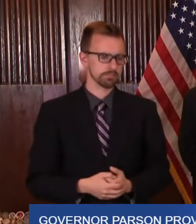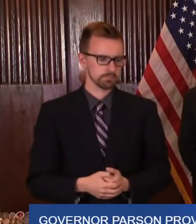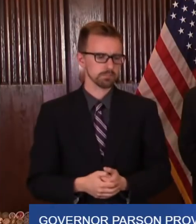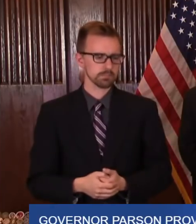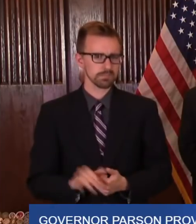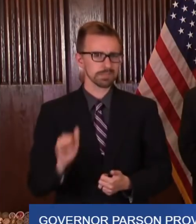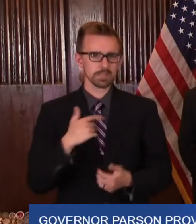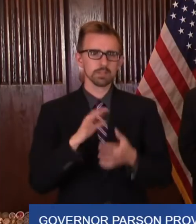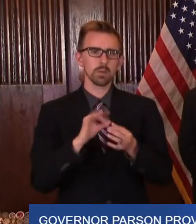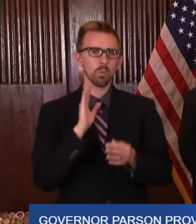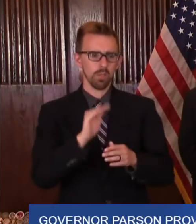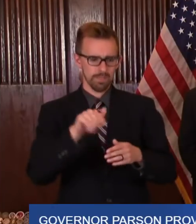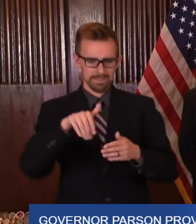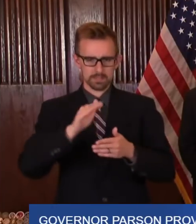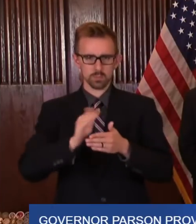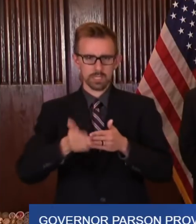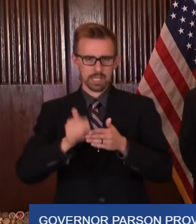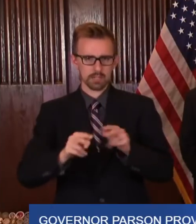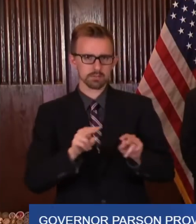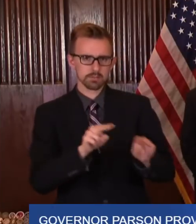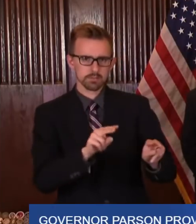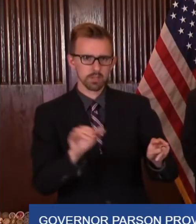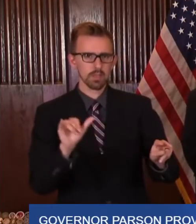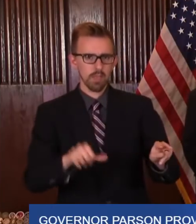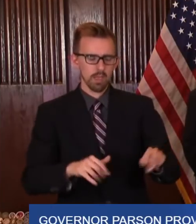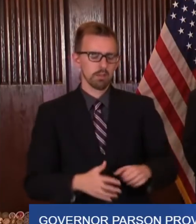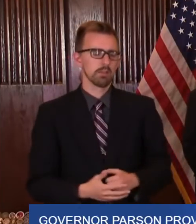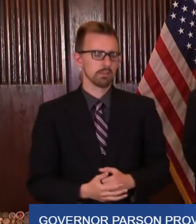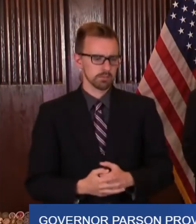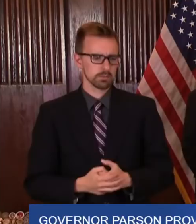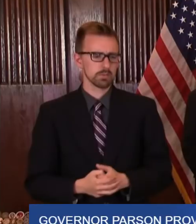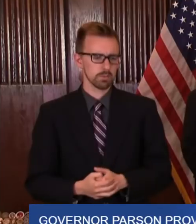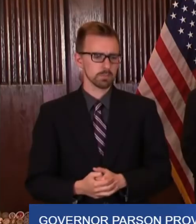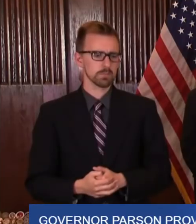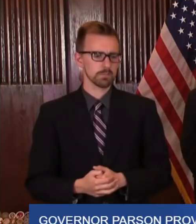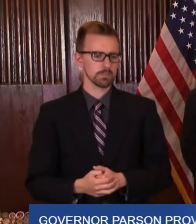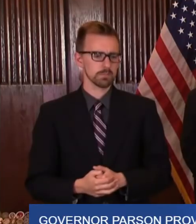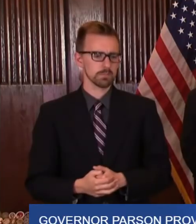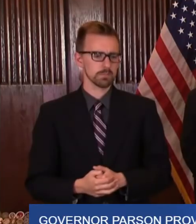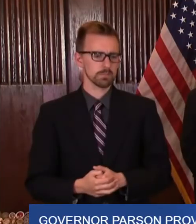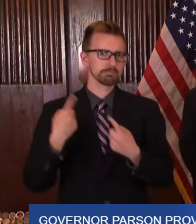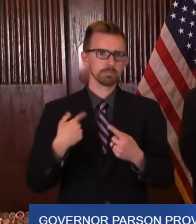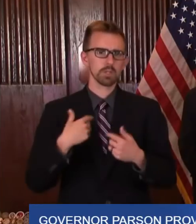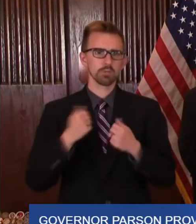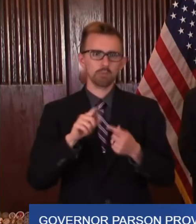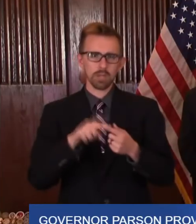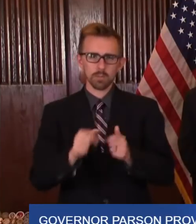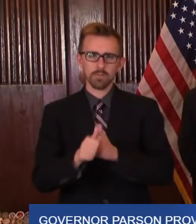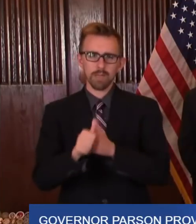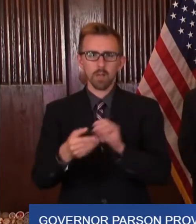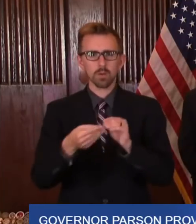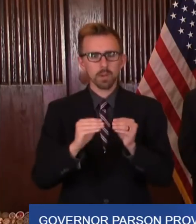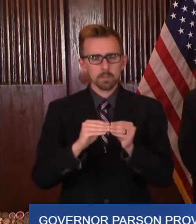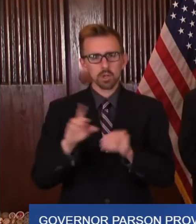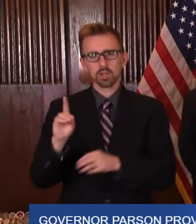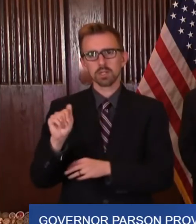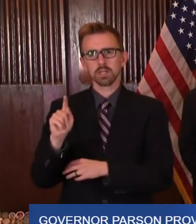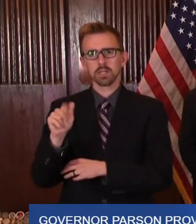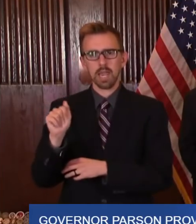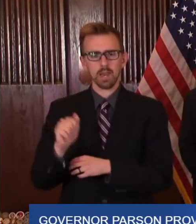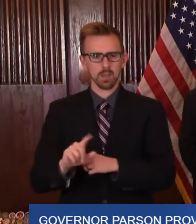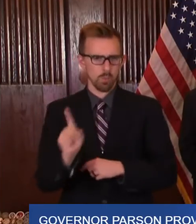said, we'll be on that all weekend and watching that. So we try to be, as we've always been throughout this, very scientific, data-driven. Where were the